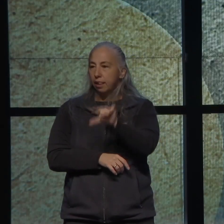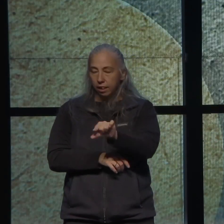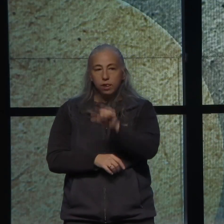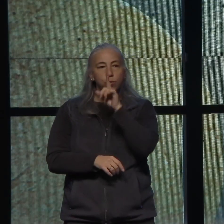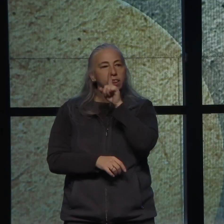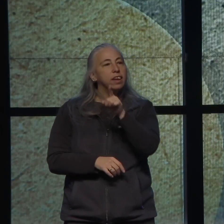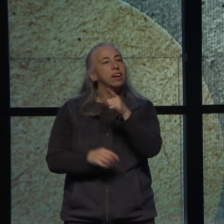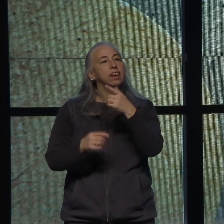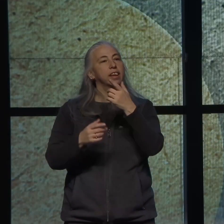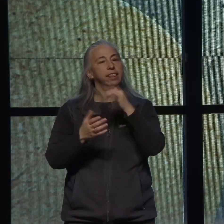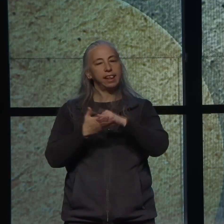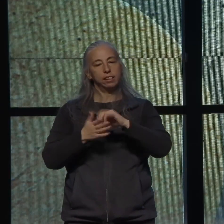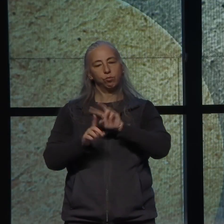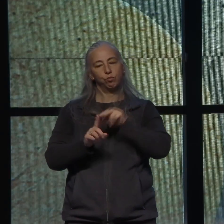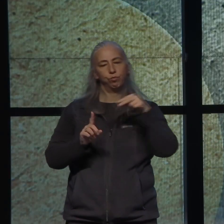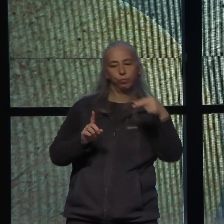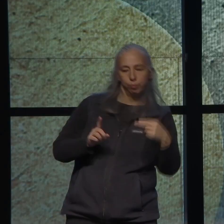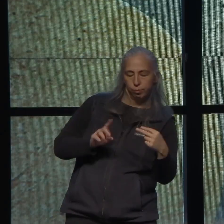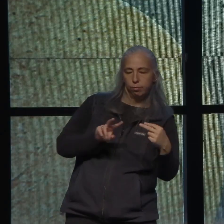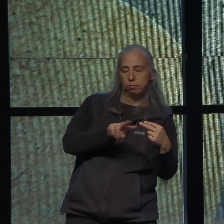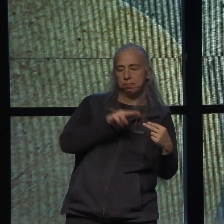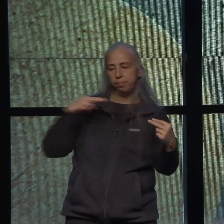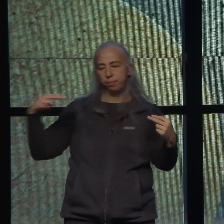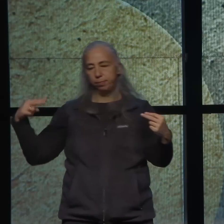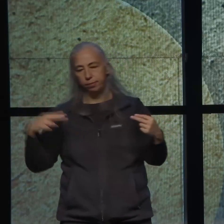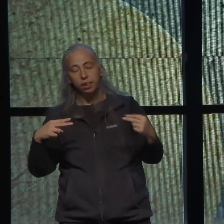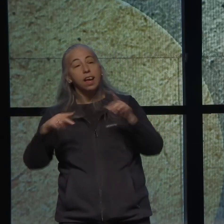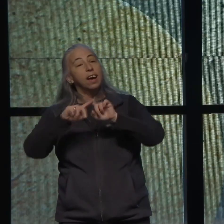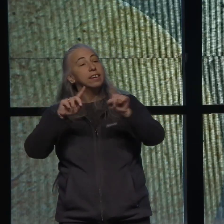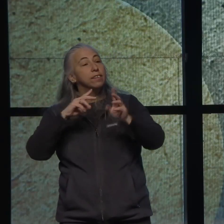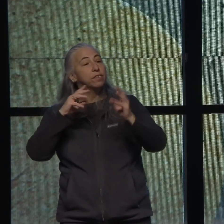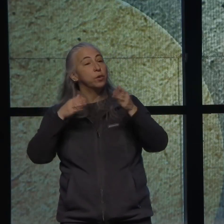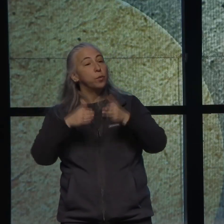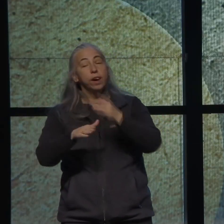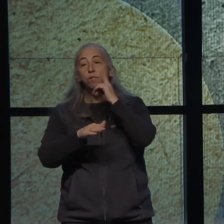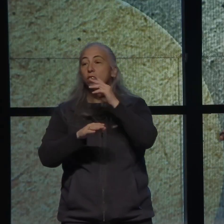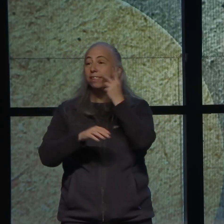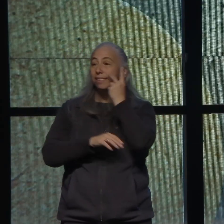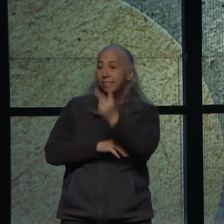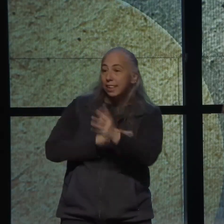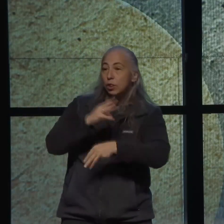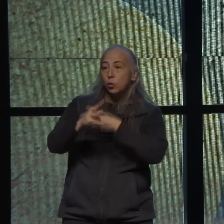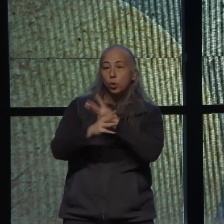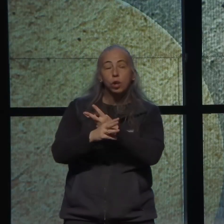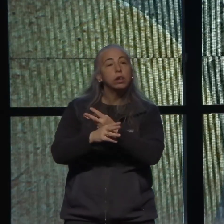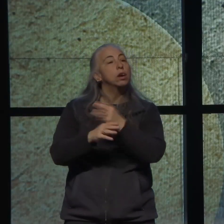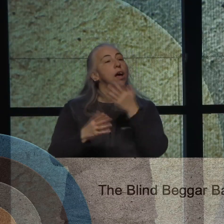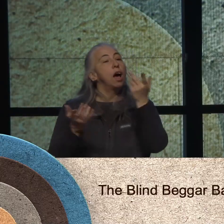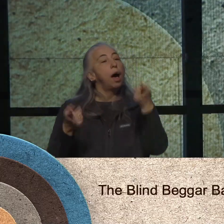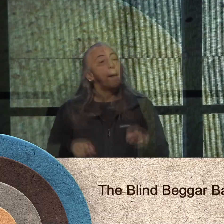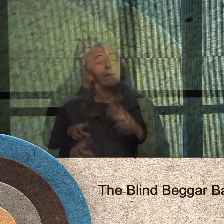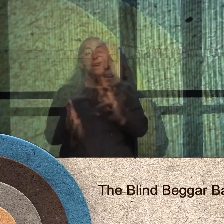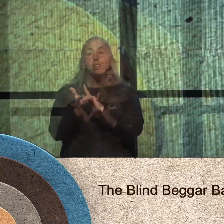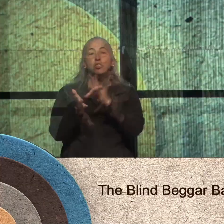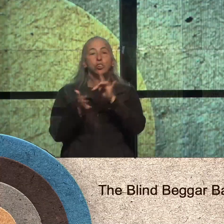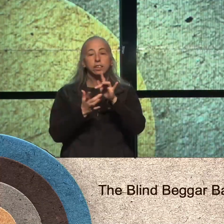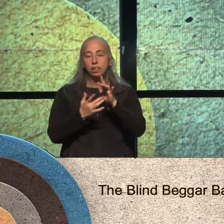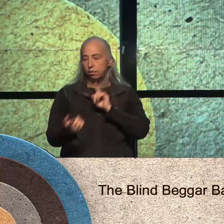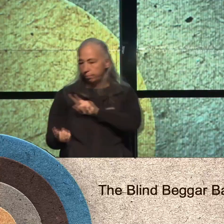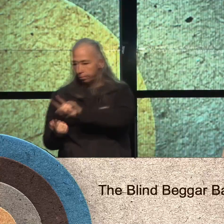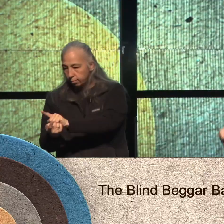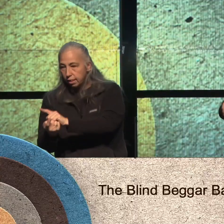I mean, it's just a different perspective, a different way of seeing the world. But what does Jesus do when he encounters the sick? We have this beautiful